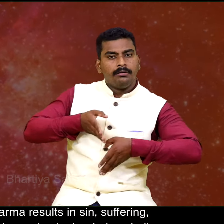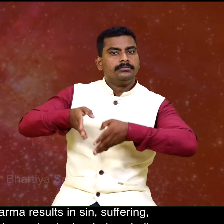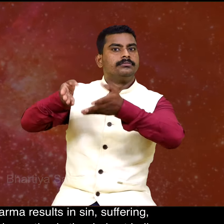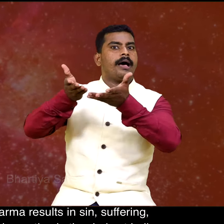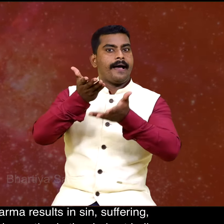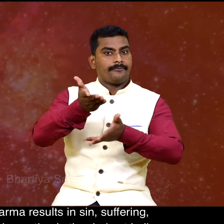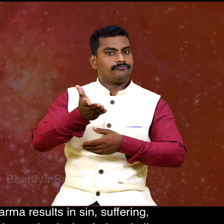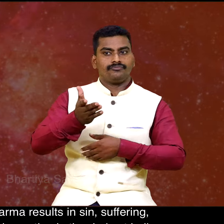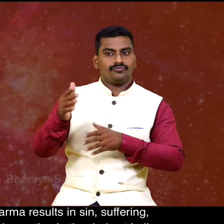the darkest hells.